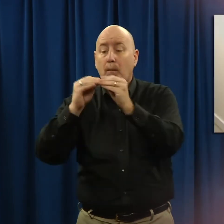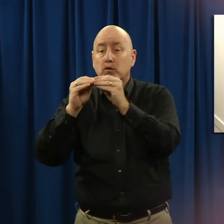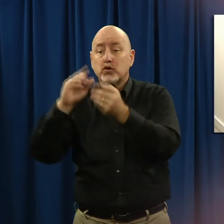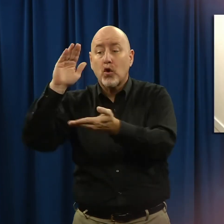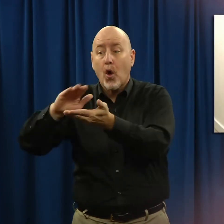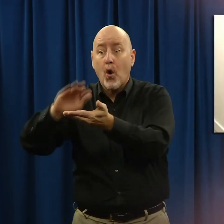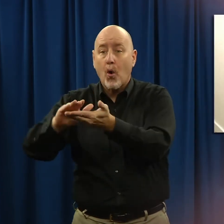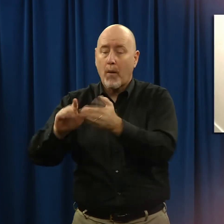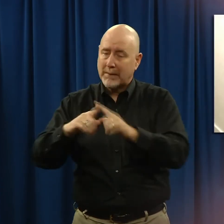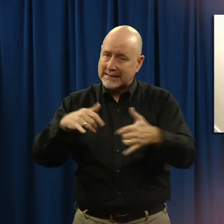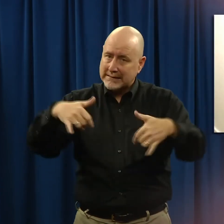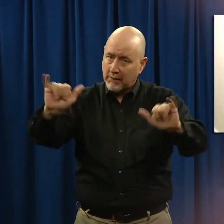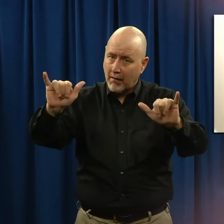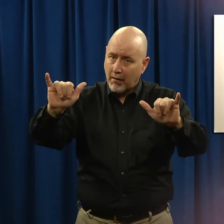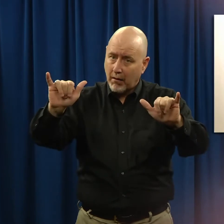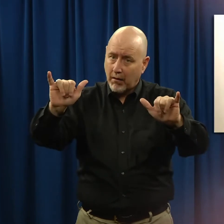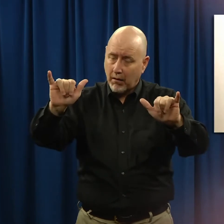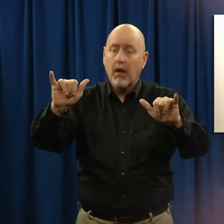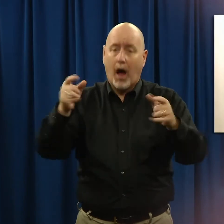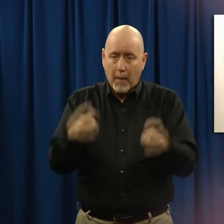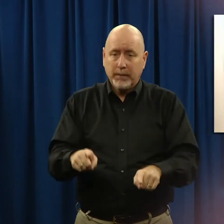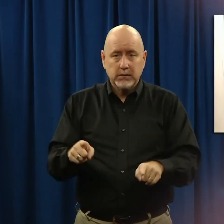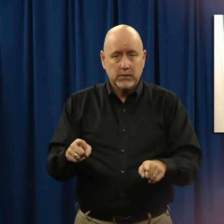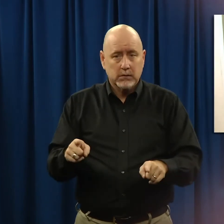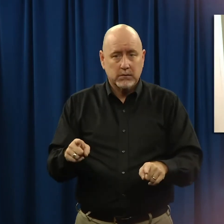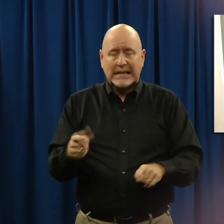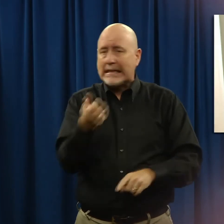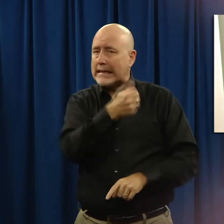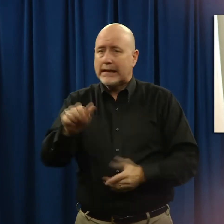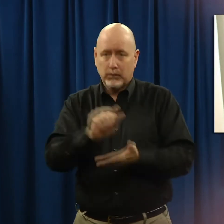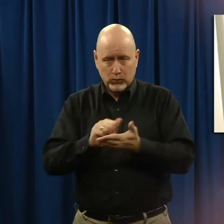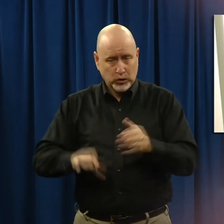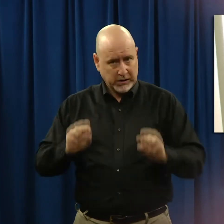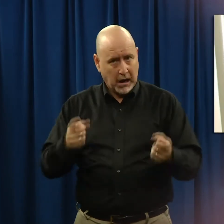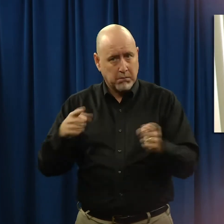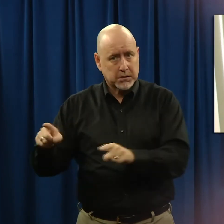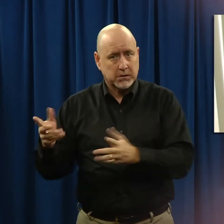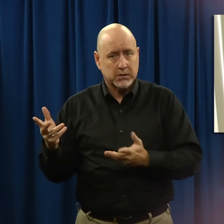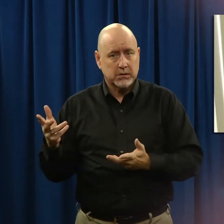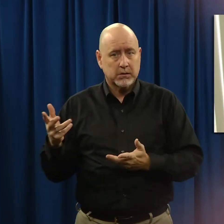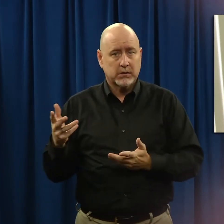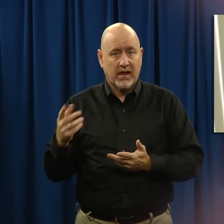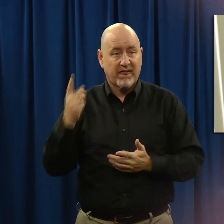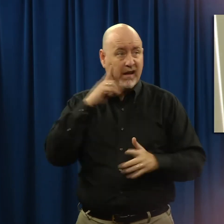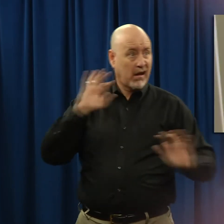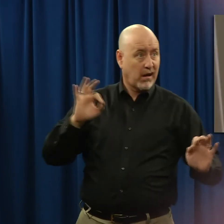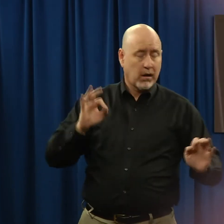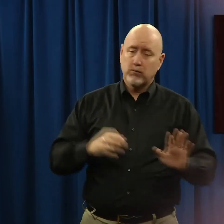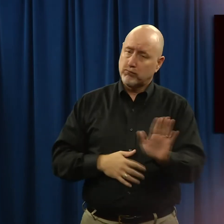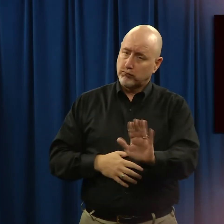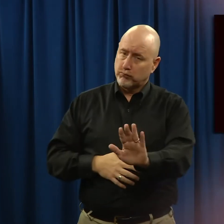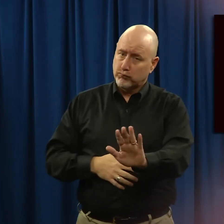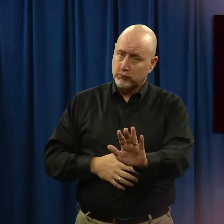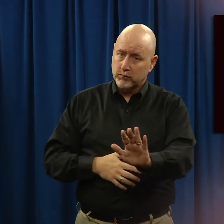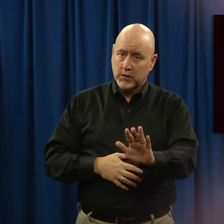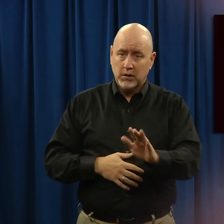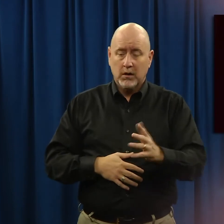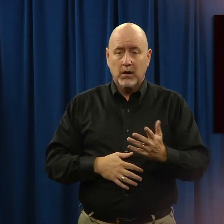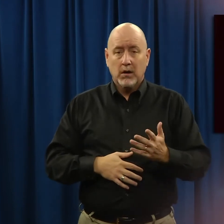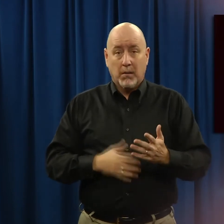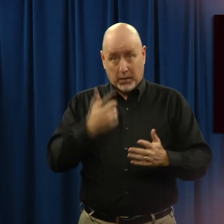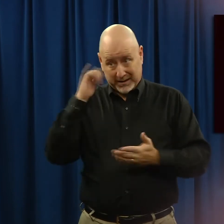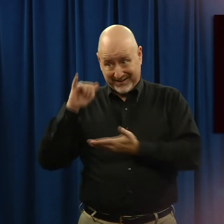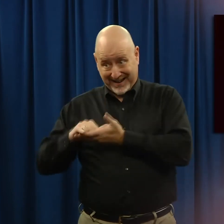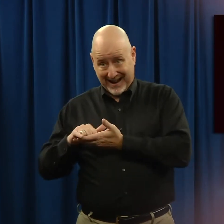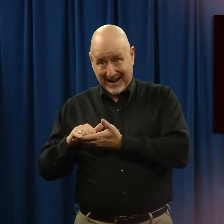high, there is still the potential for them to occur as a result of any abortion and should not be taken lightly. Consequently, some of